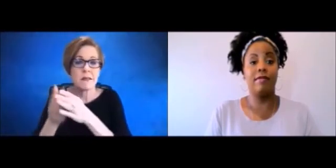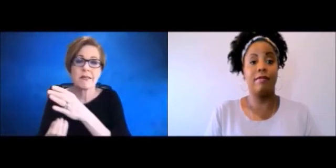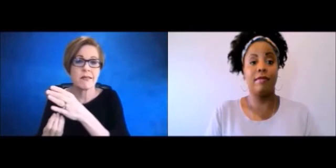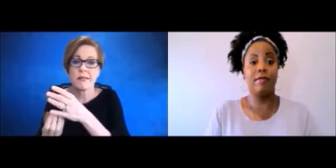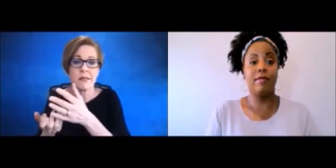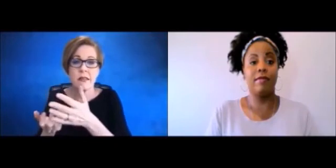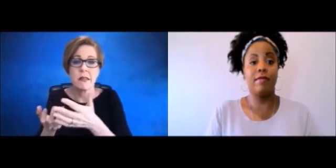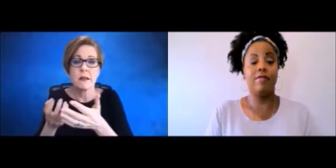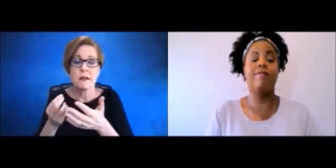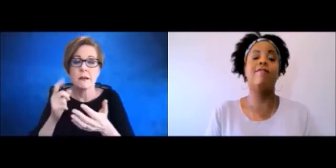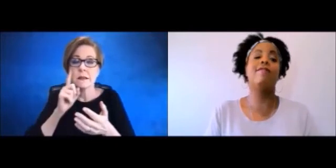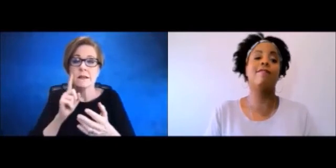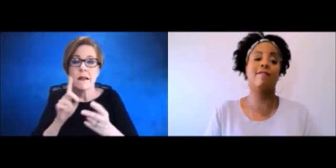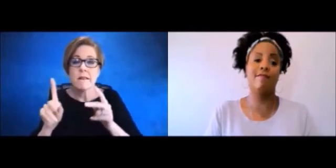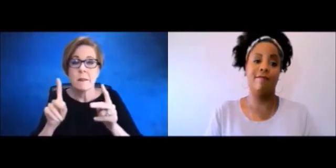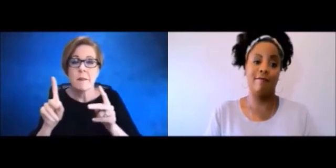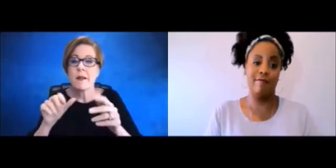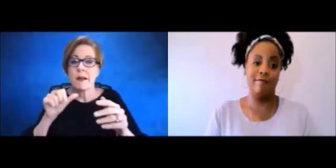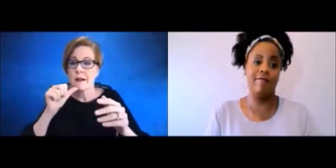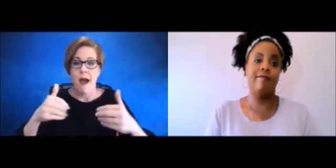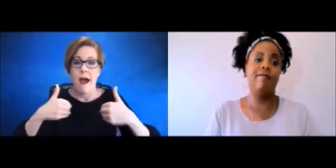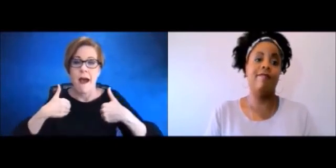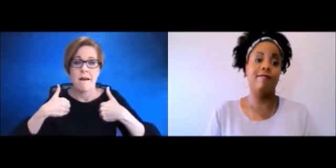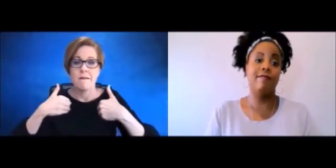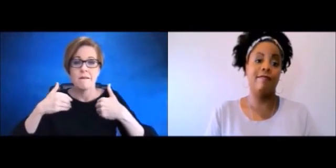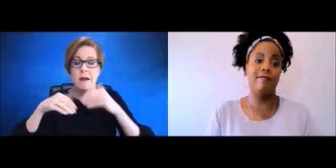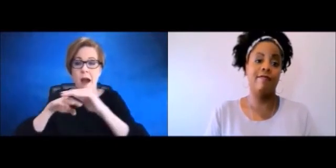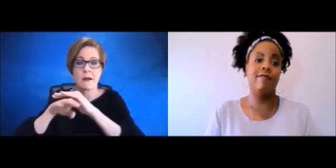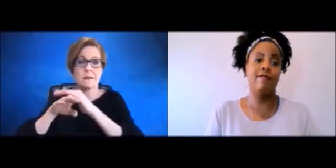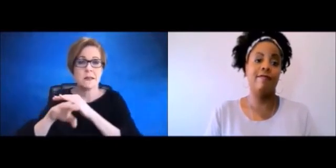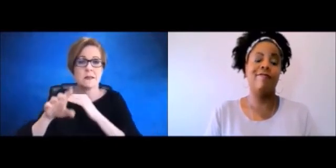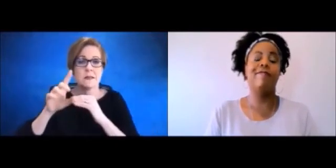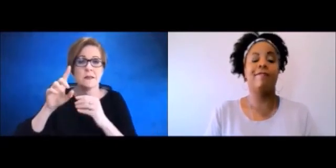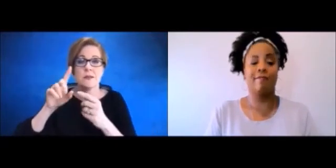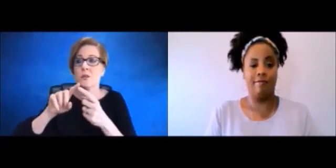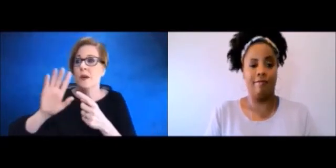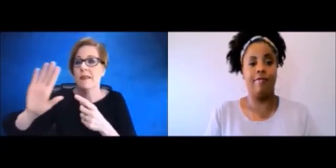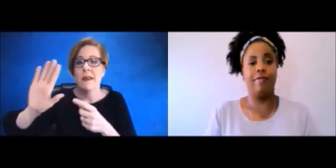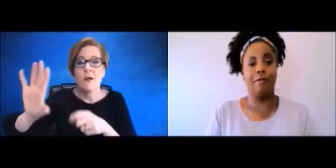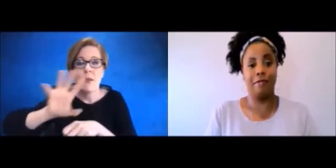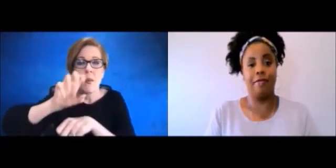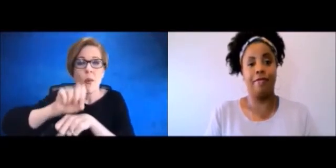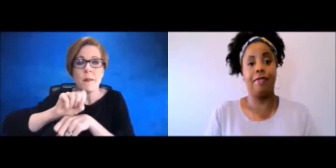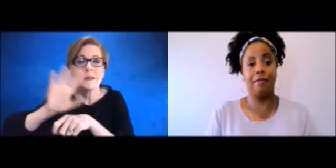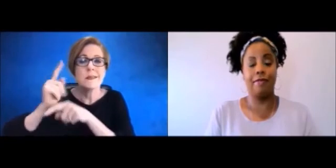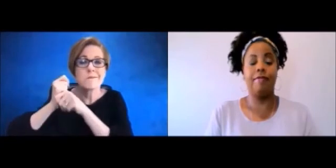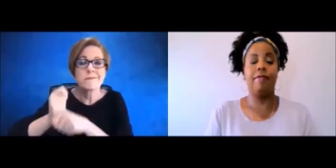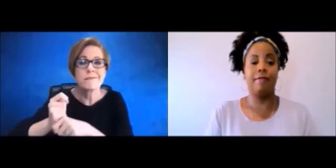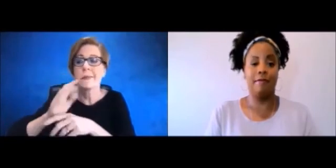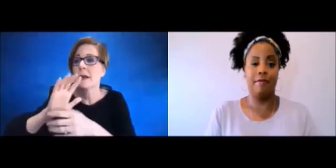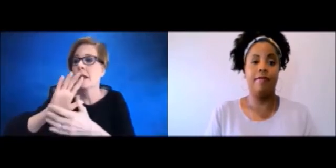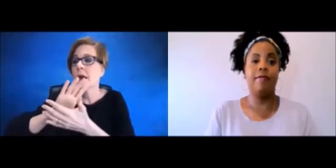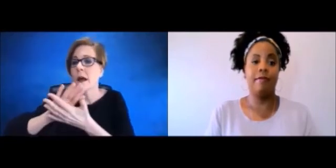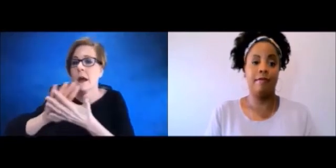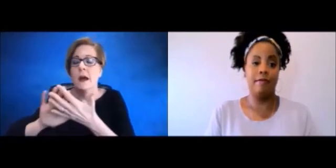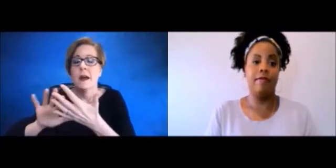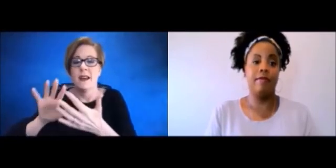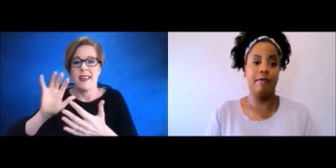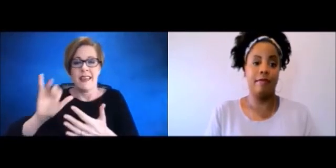deaf individuals didn't have access to their regular appointments, which was really heart-wrenching. So I